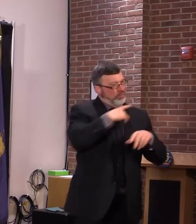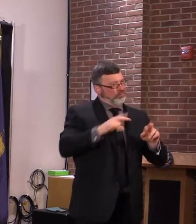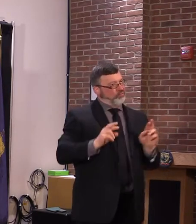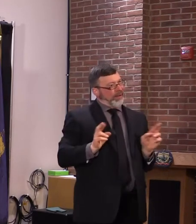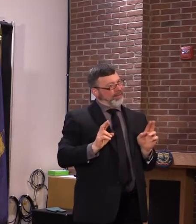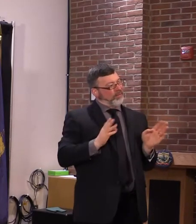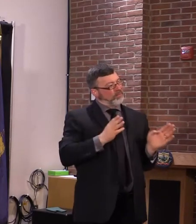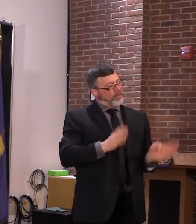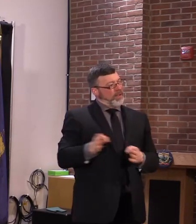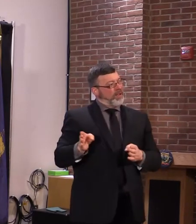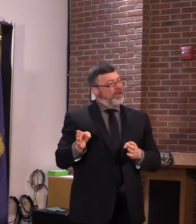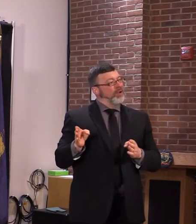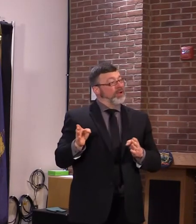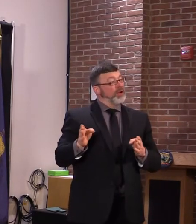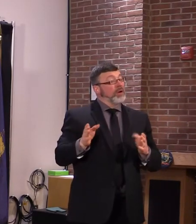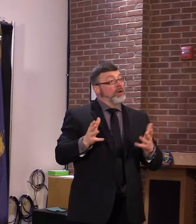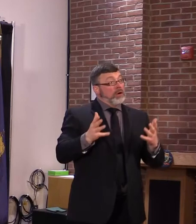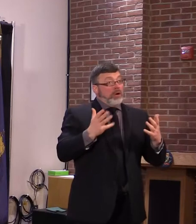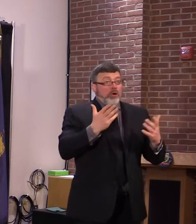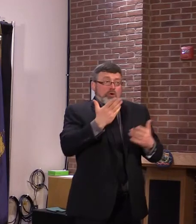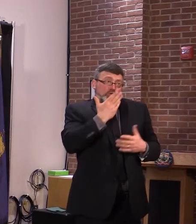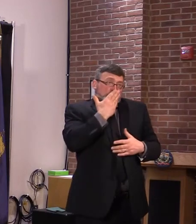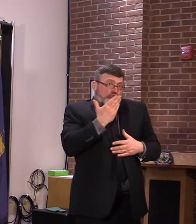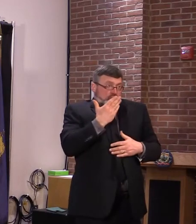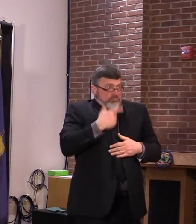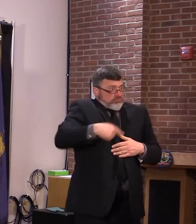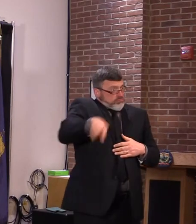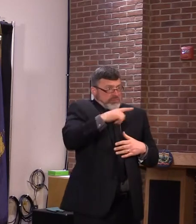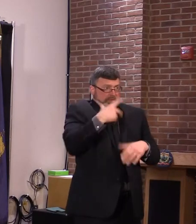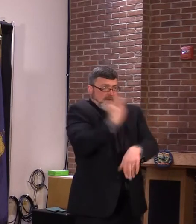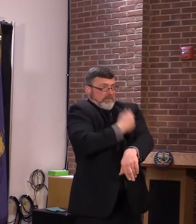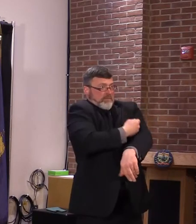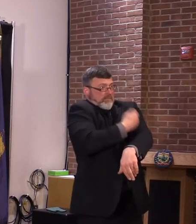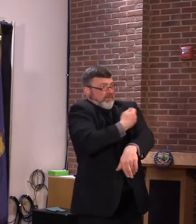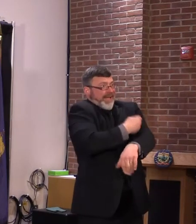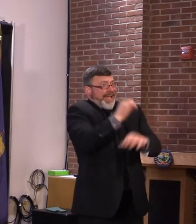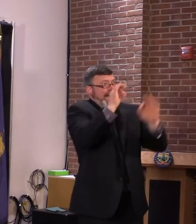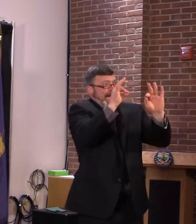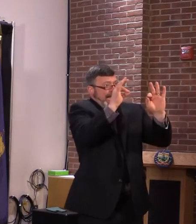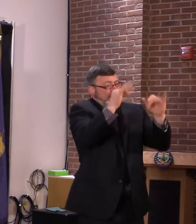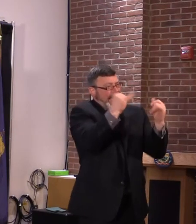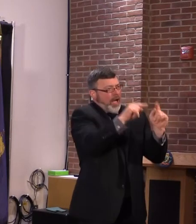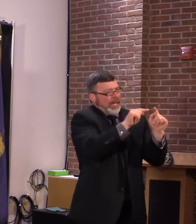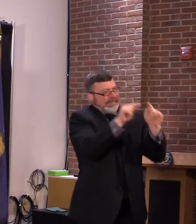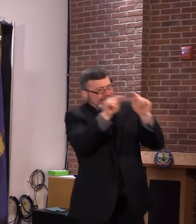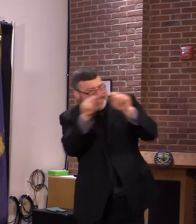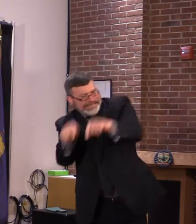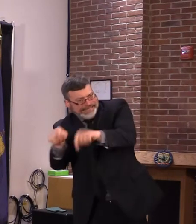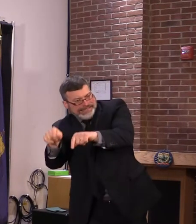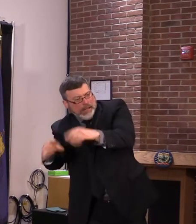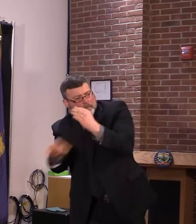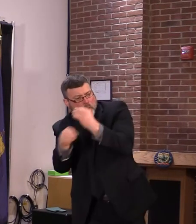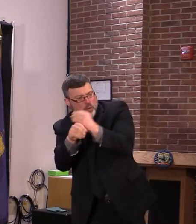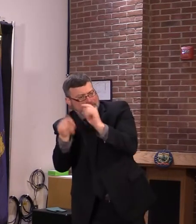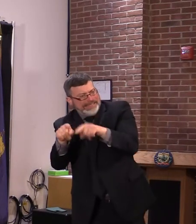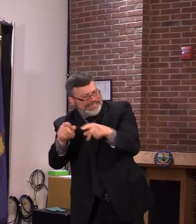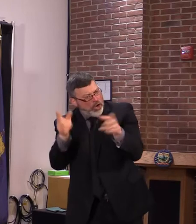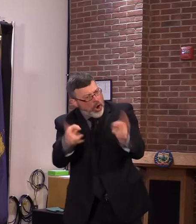highly vaccinated, and especially when we get to being as highly boosted as I know we will get to be over